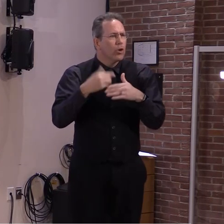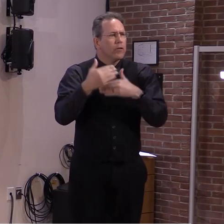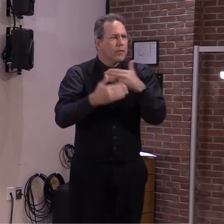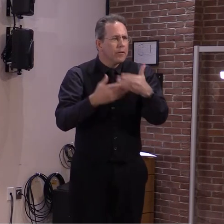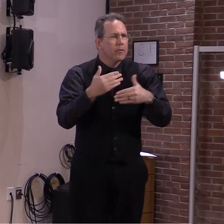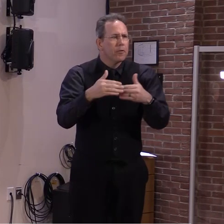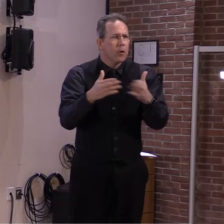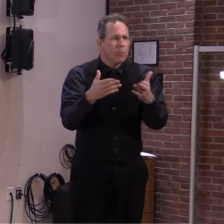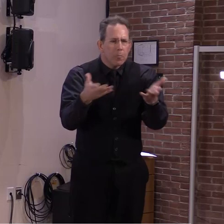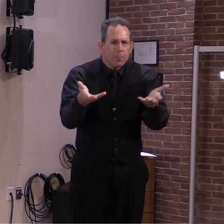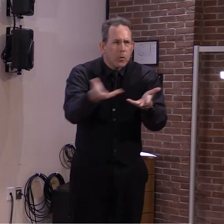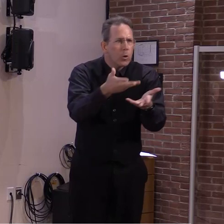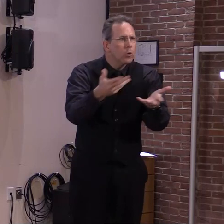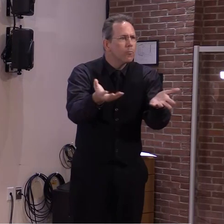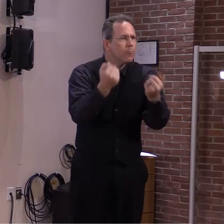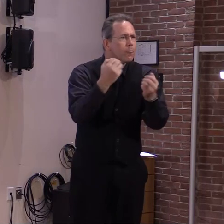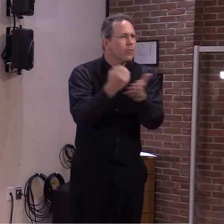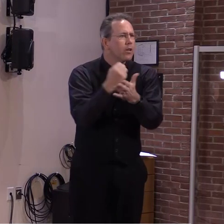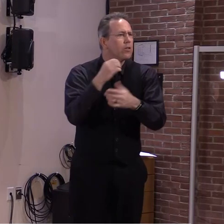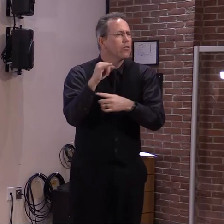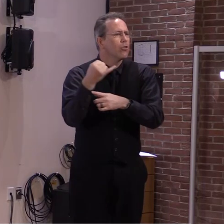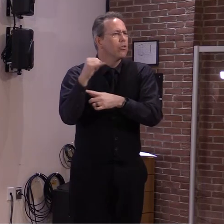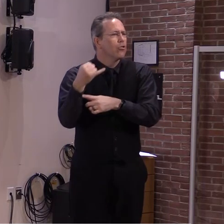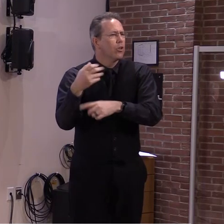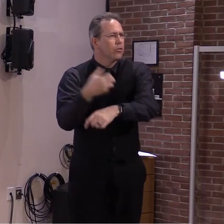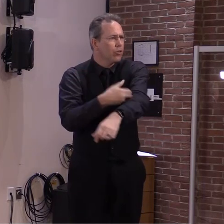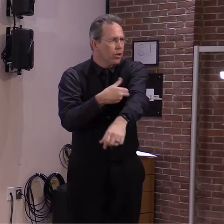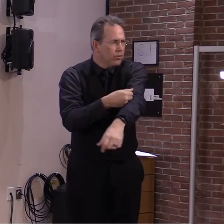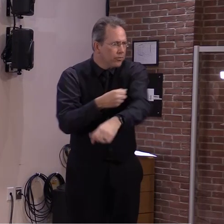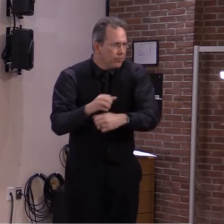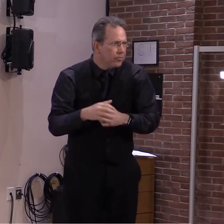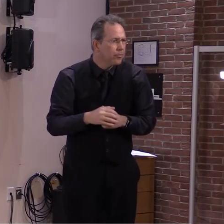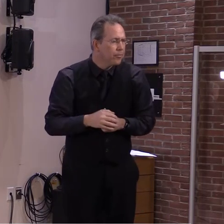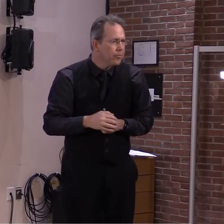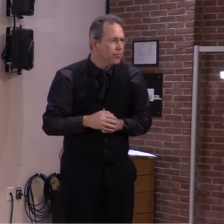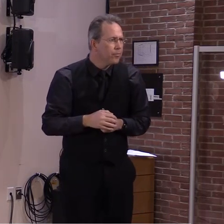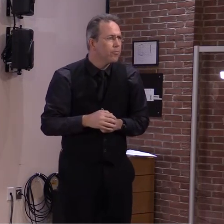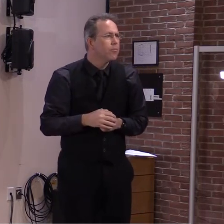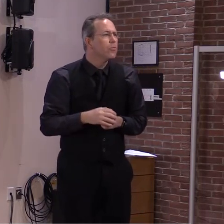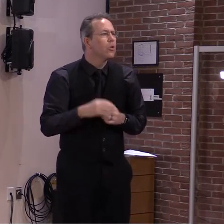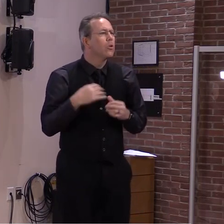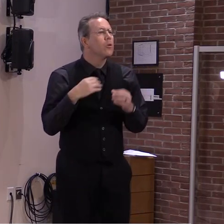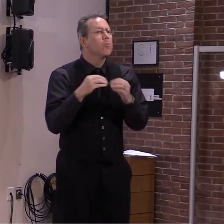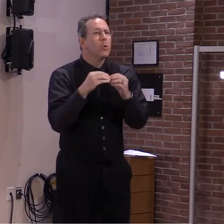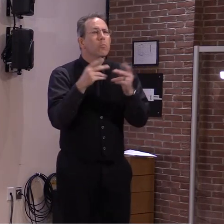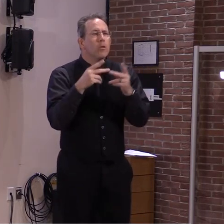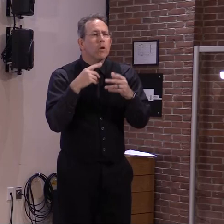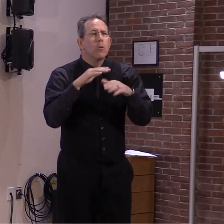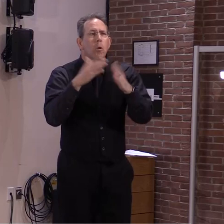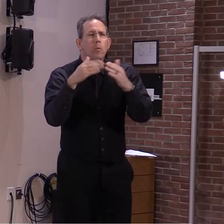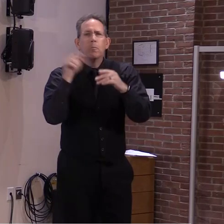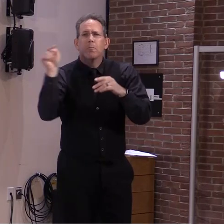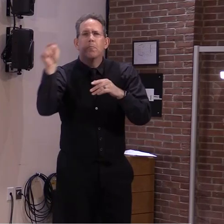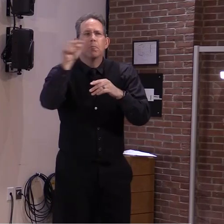those Johnson & Johnson to more venues than just teachers.